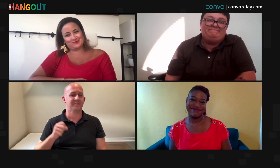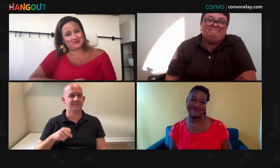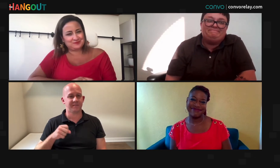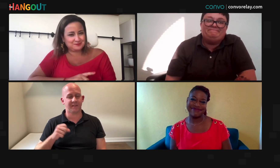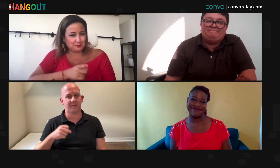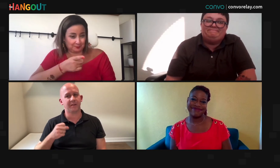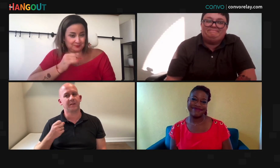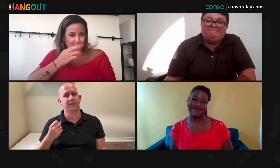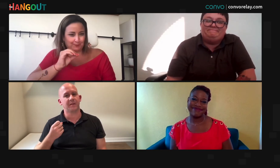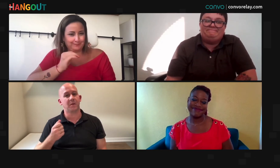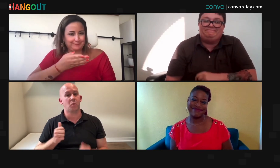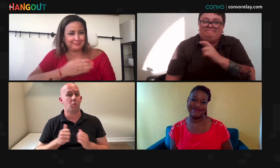as well.